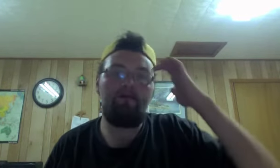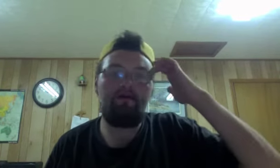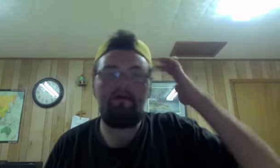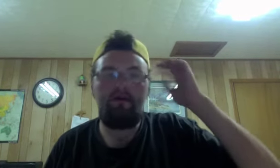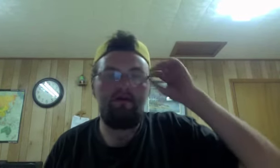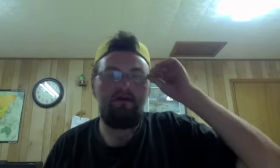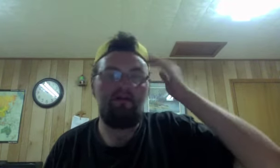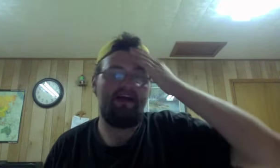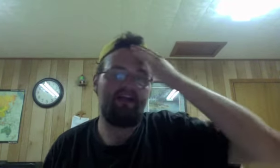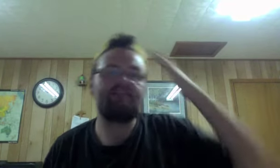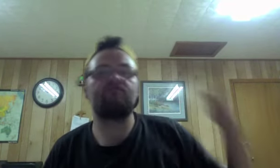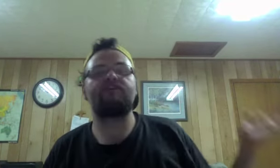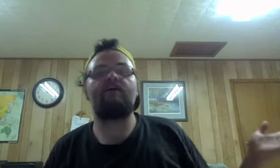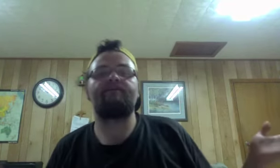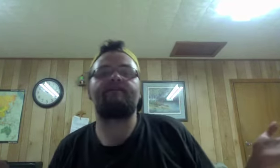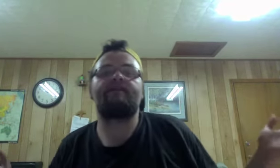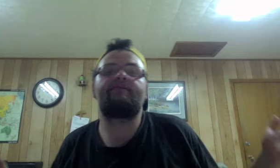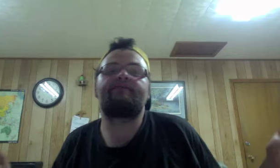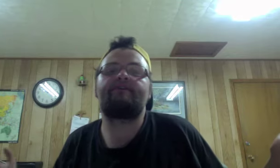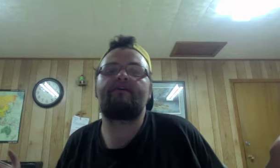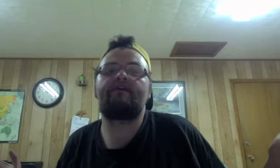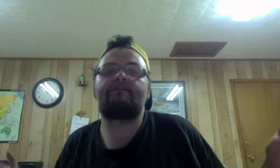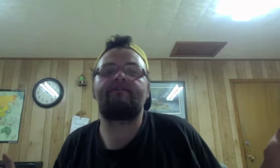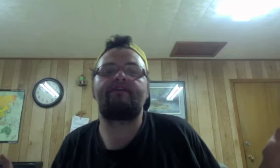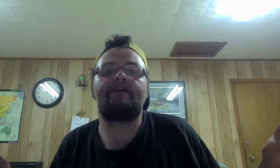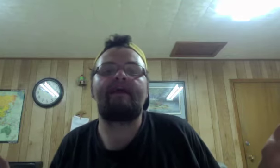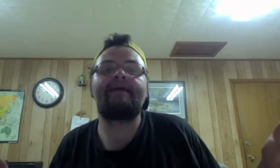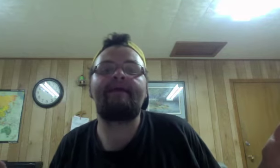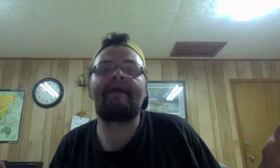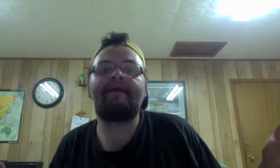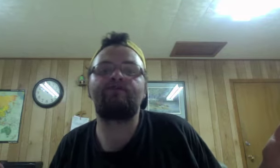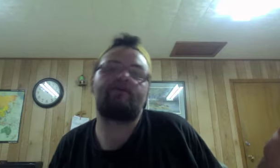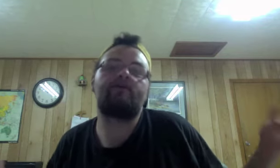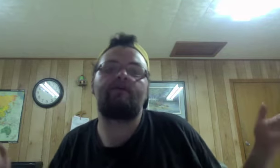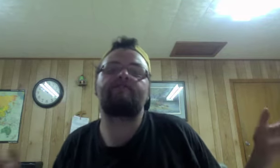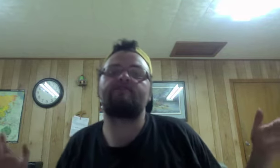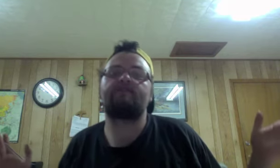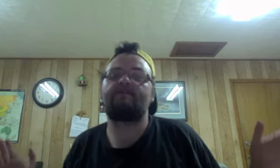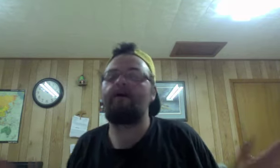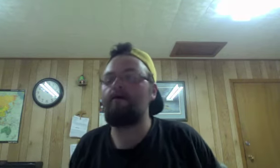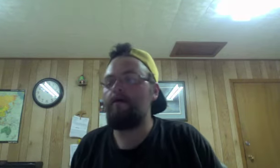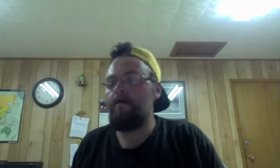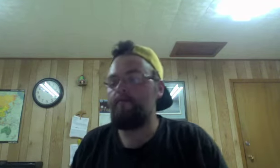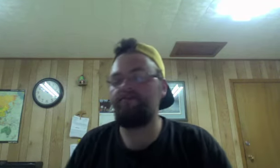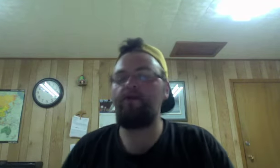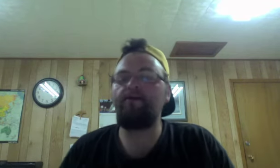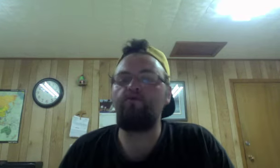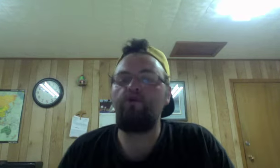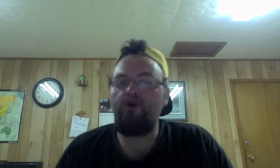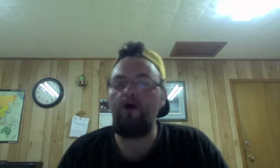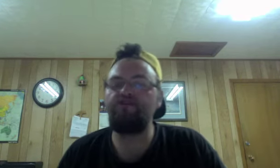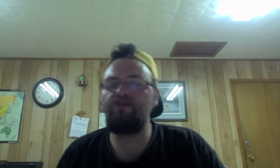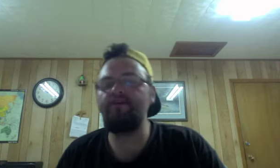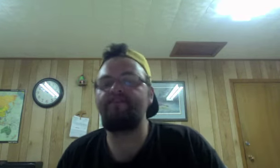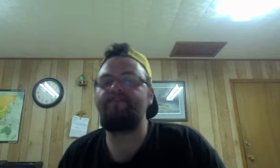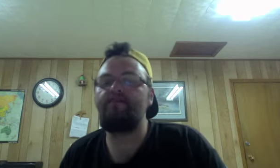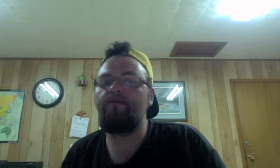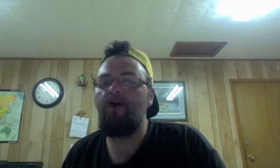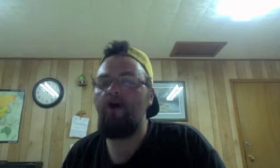like unless he goes down with a with a with a injury or something like that but the record will come so you don't need to feed him the ball